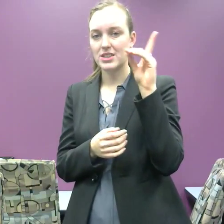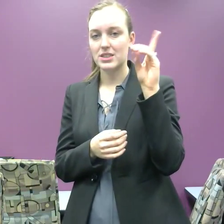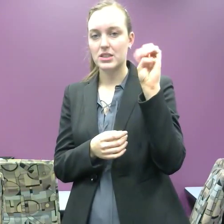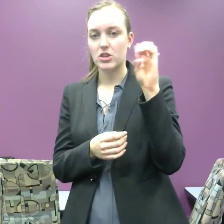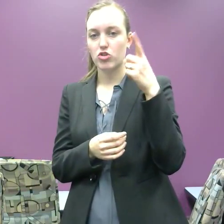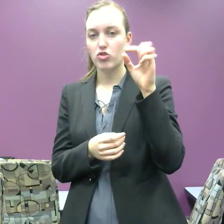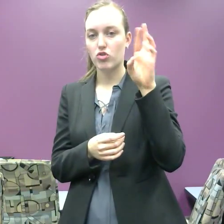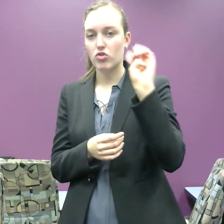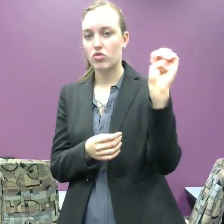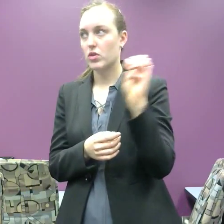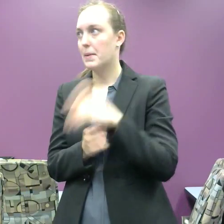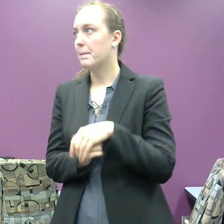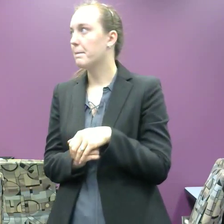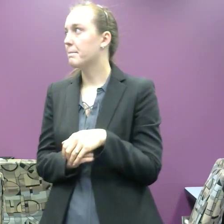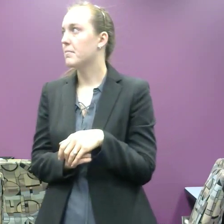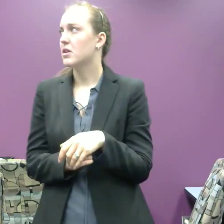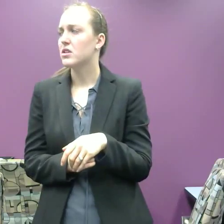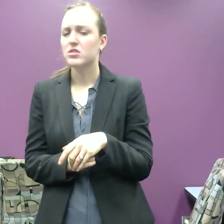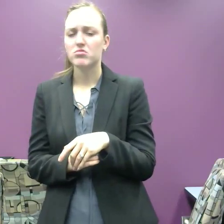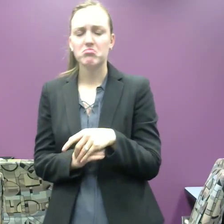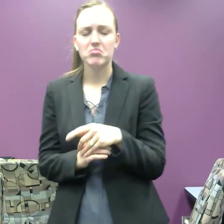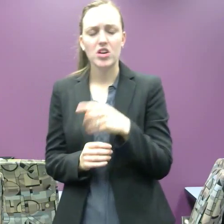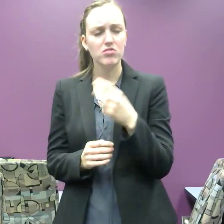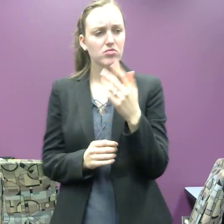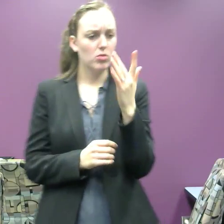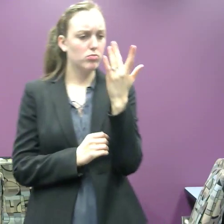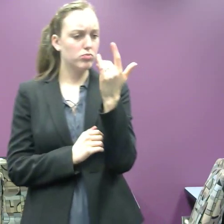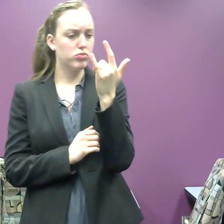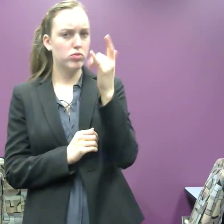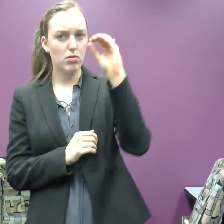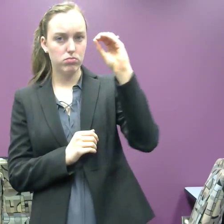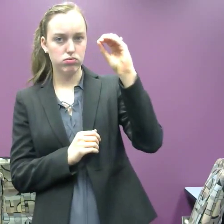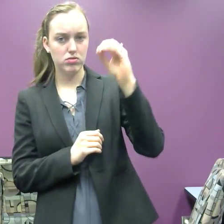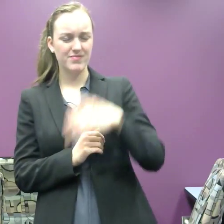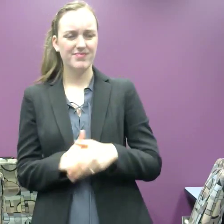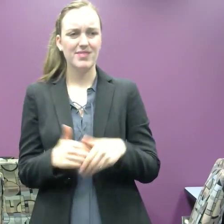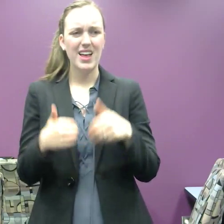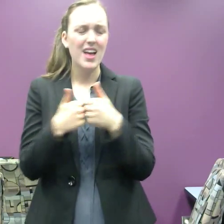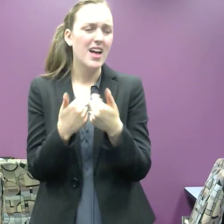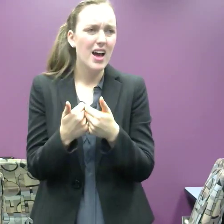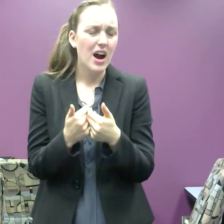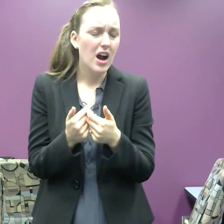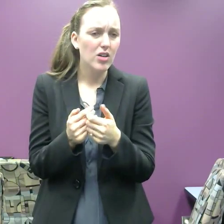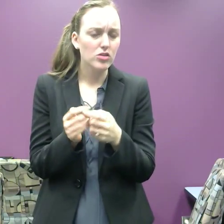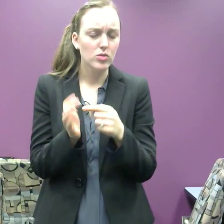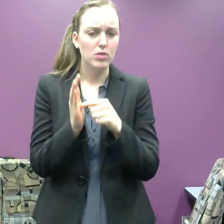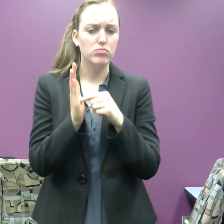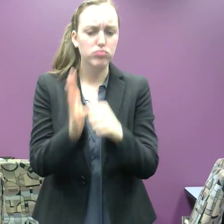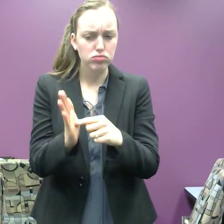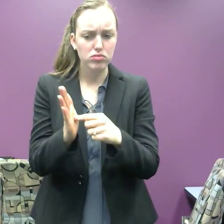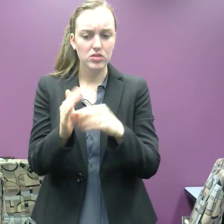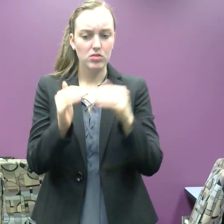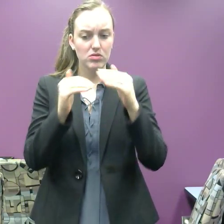So you're suggesting this. How can I emphasize mathematically that that's above 0?